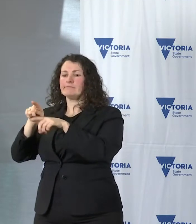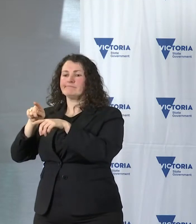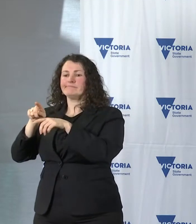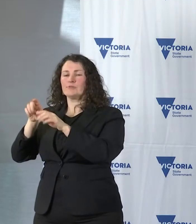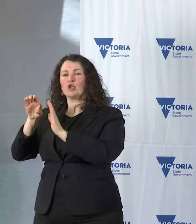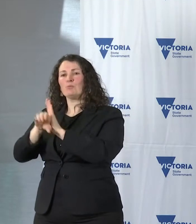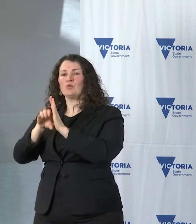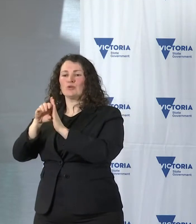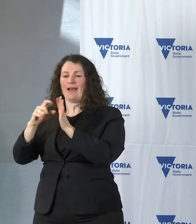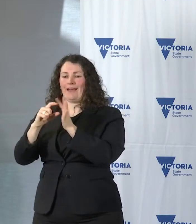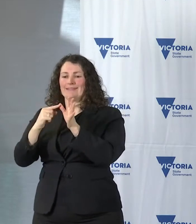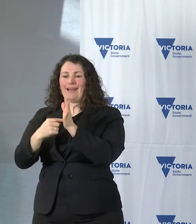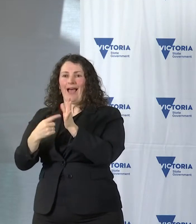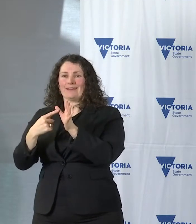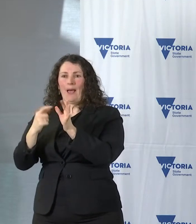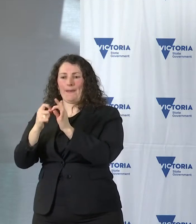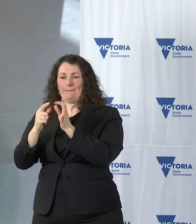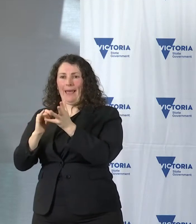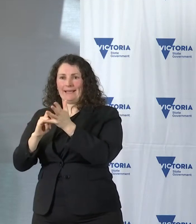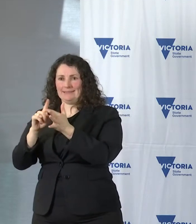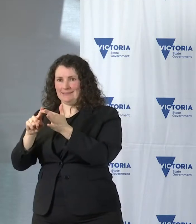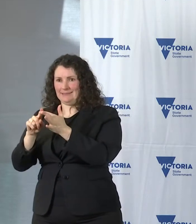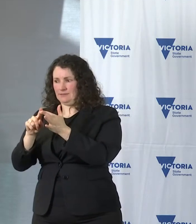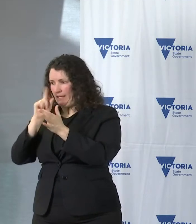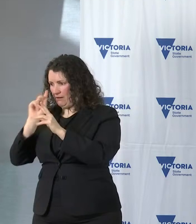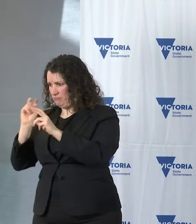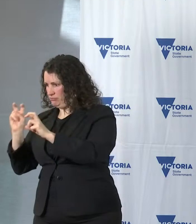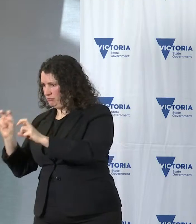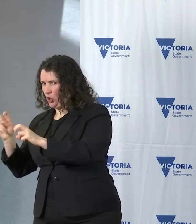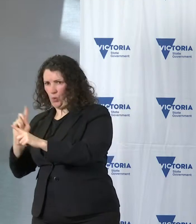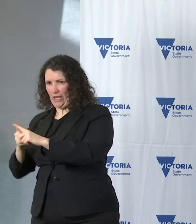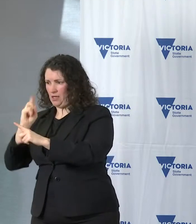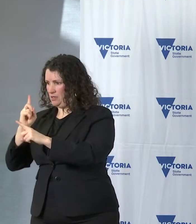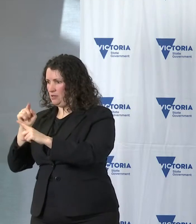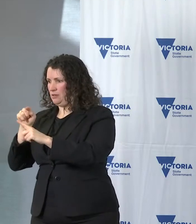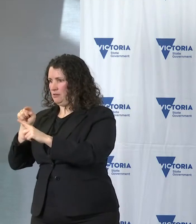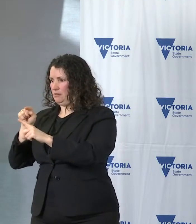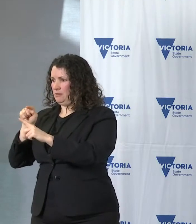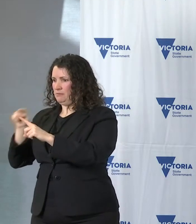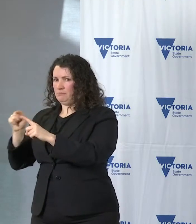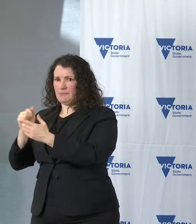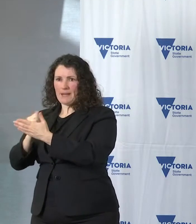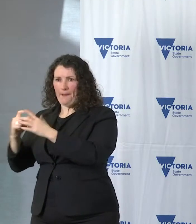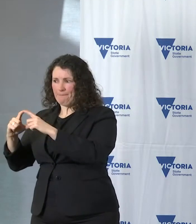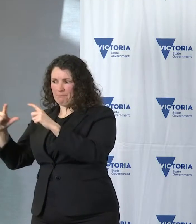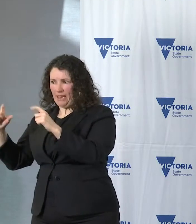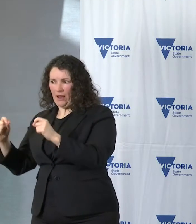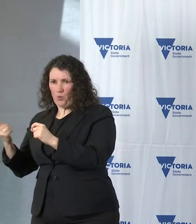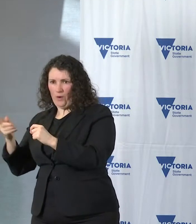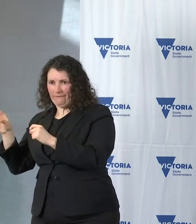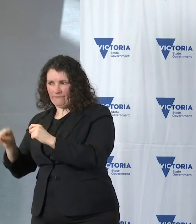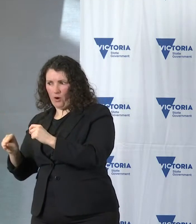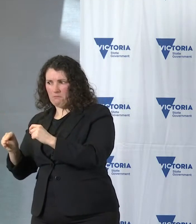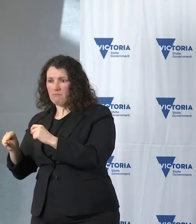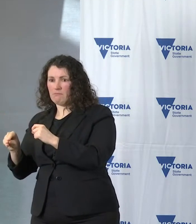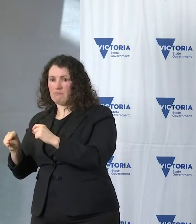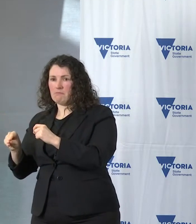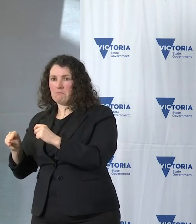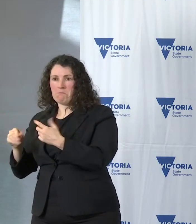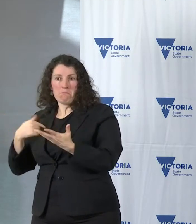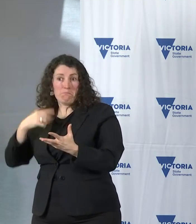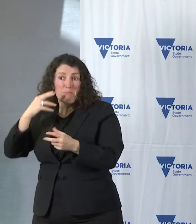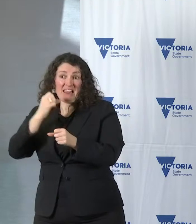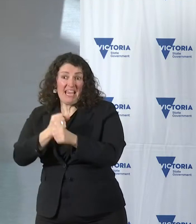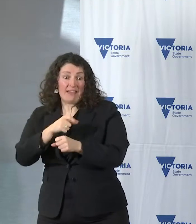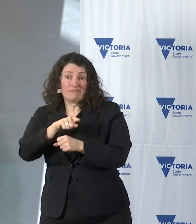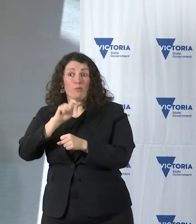to precisely picking up the freight registrations, I would expect it to do so, but let